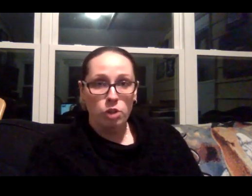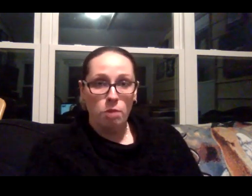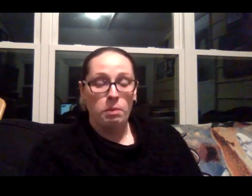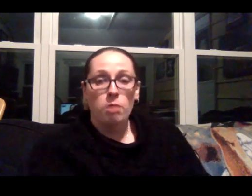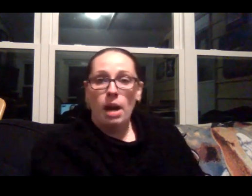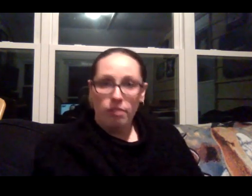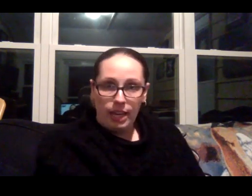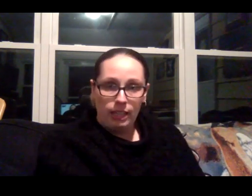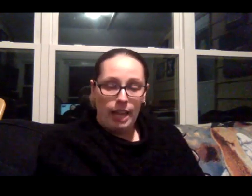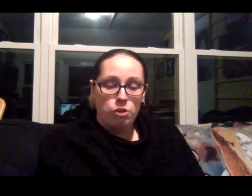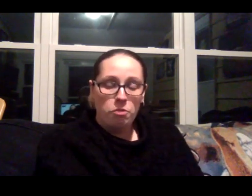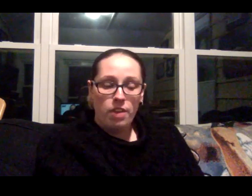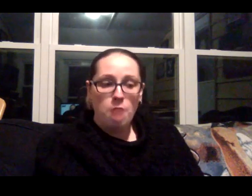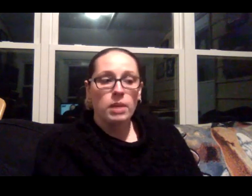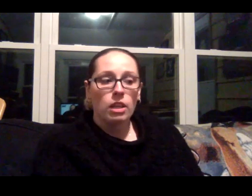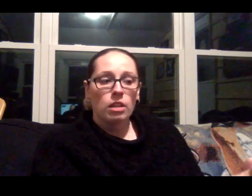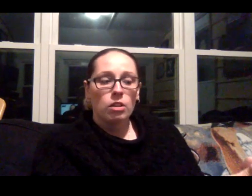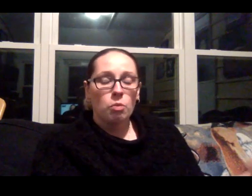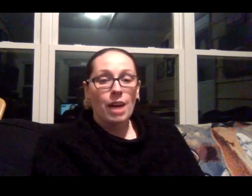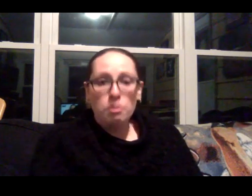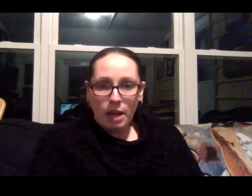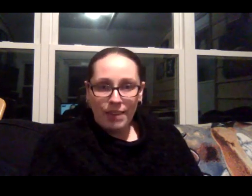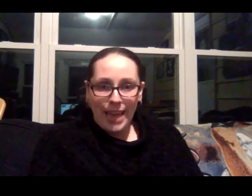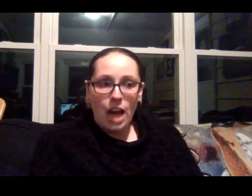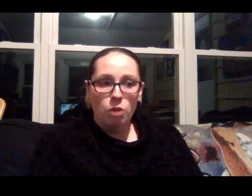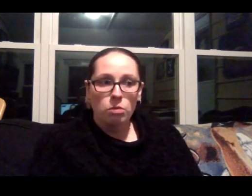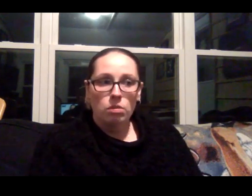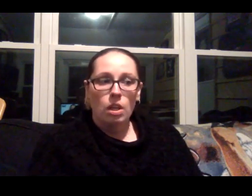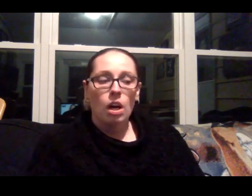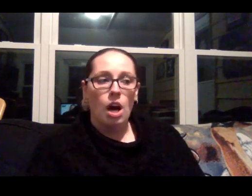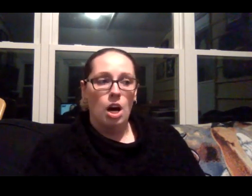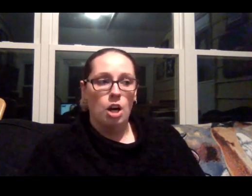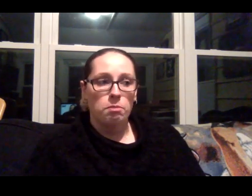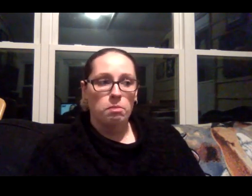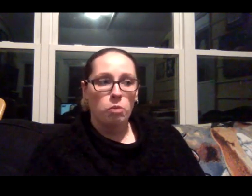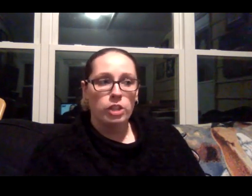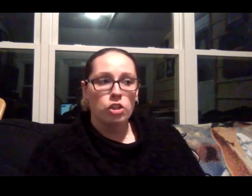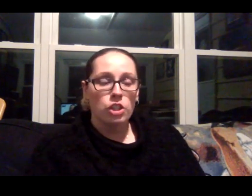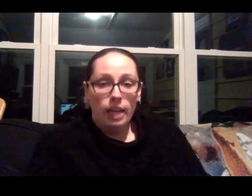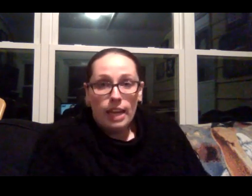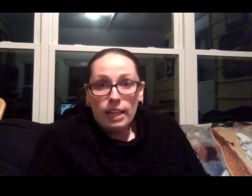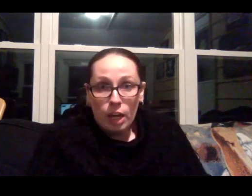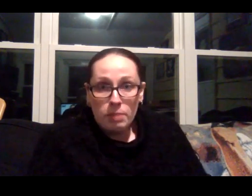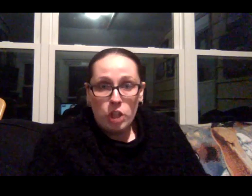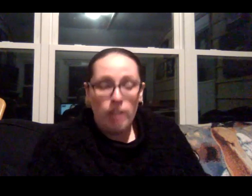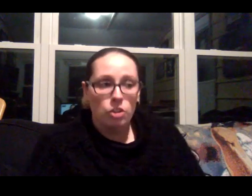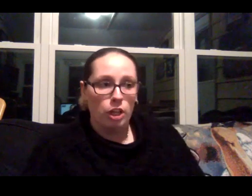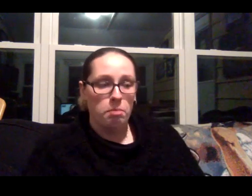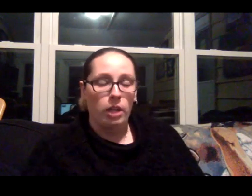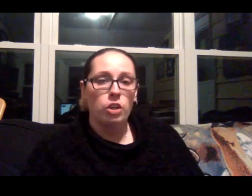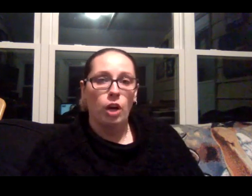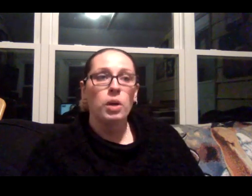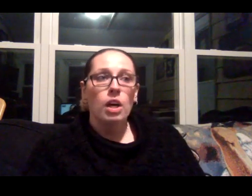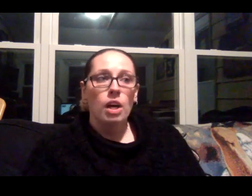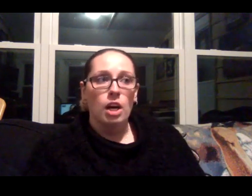in the classroom and we were modifying in the classroom for them, we have to modify now, which, again, can be challenging.